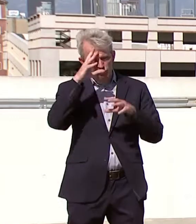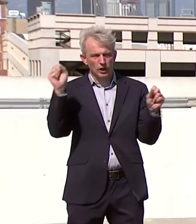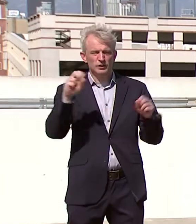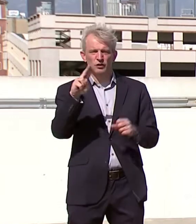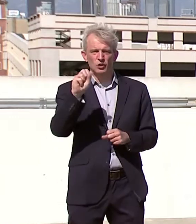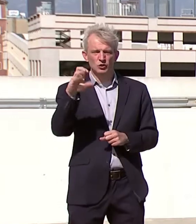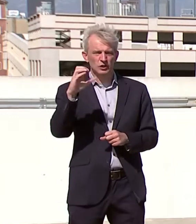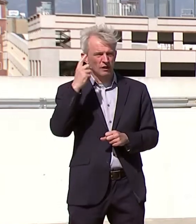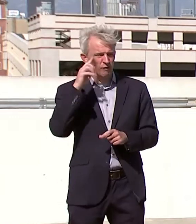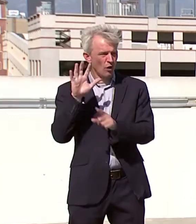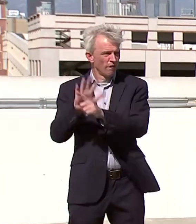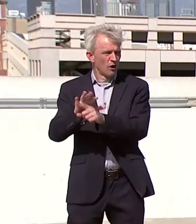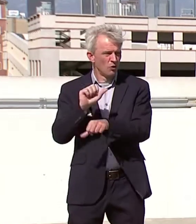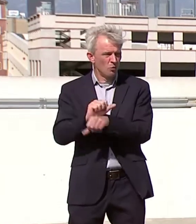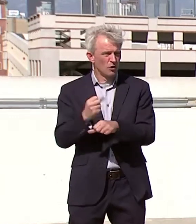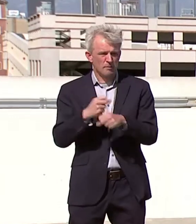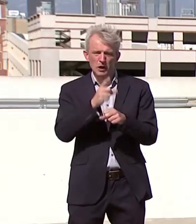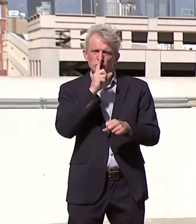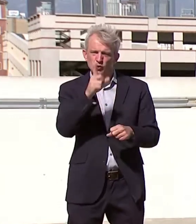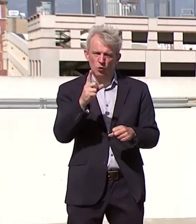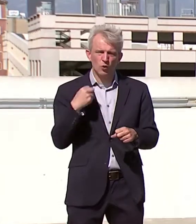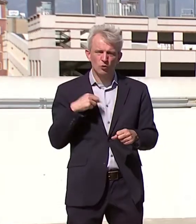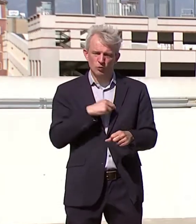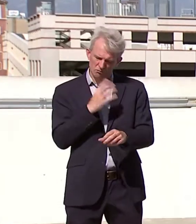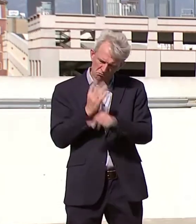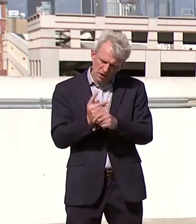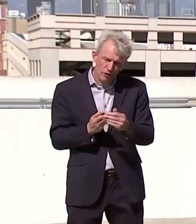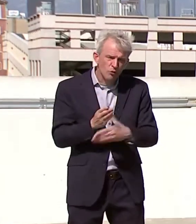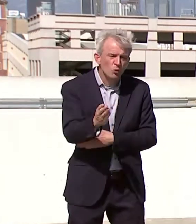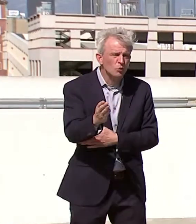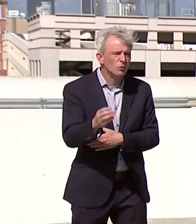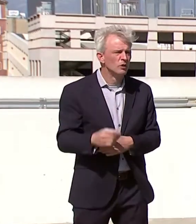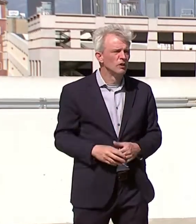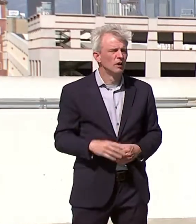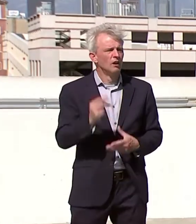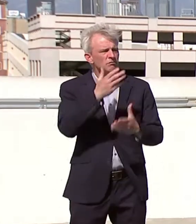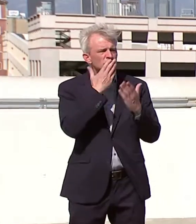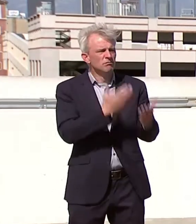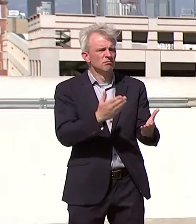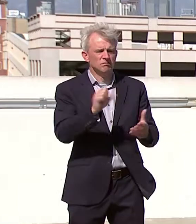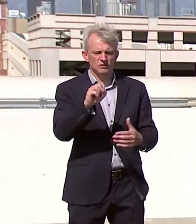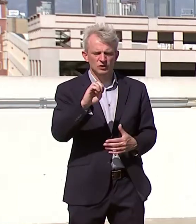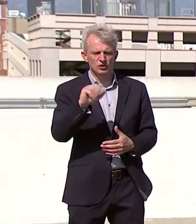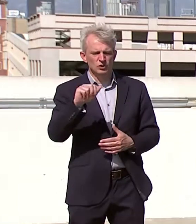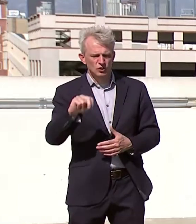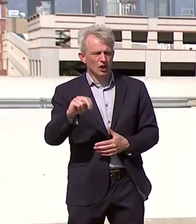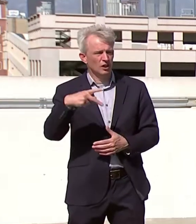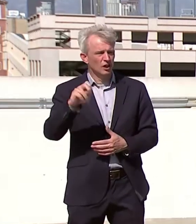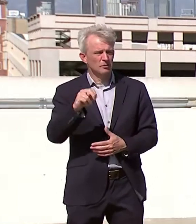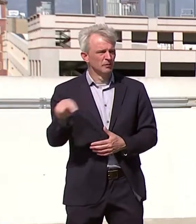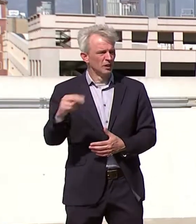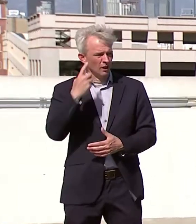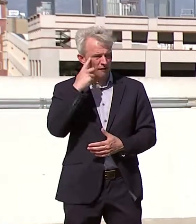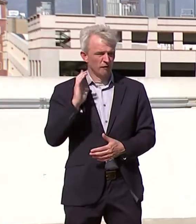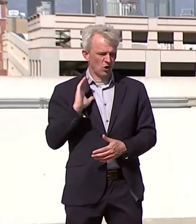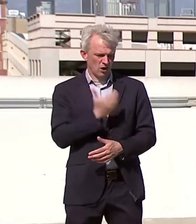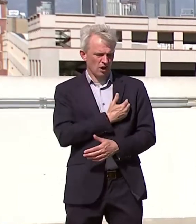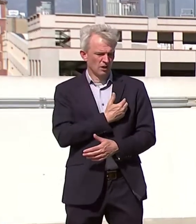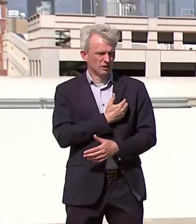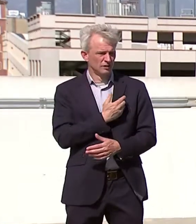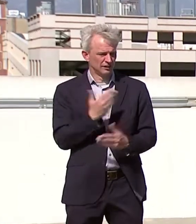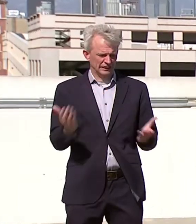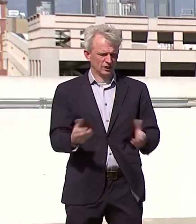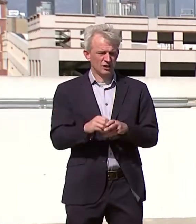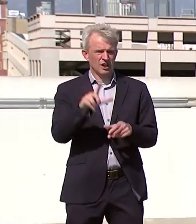doing to help us get to the other side of the pandemic. And Sean Penn, for us Angelenos, you are also